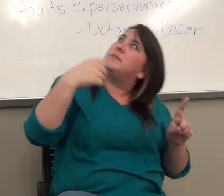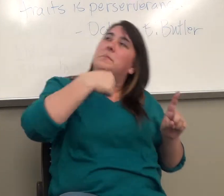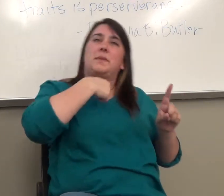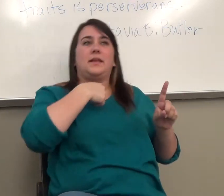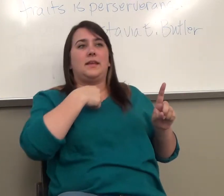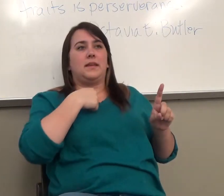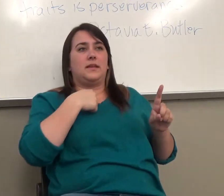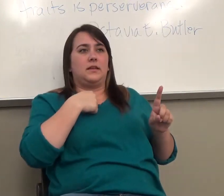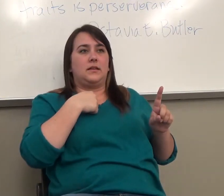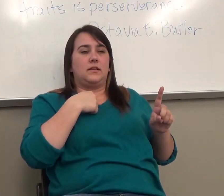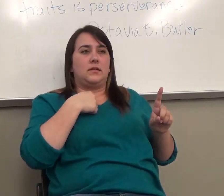They,